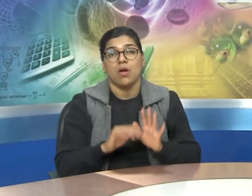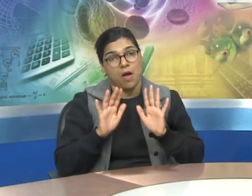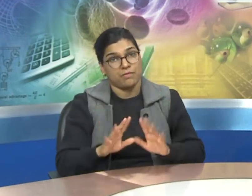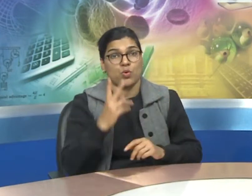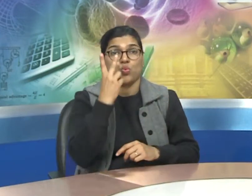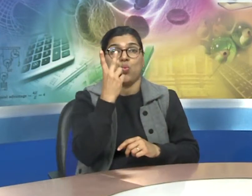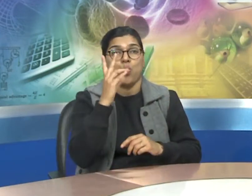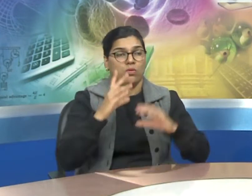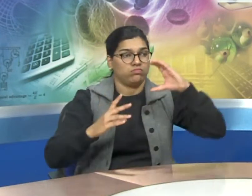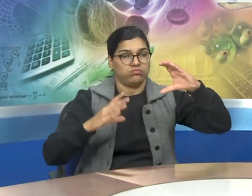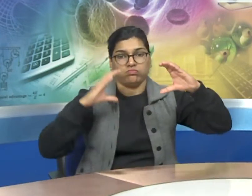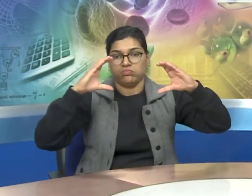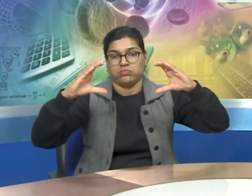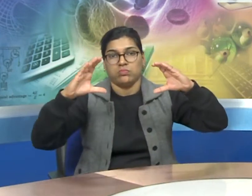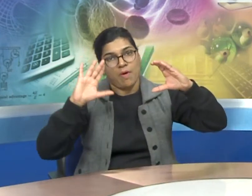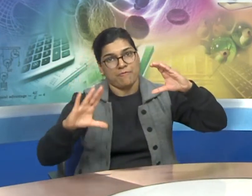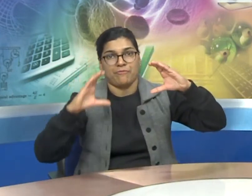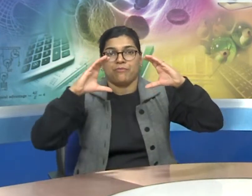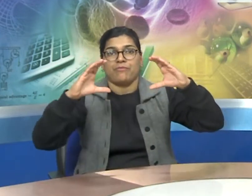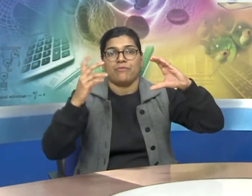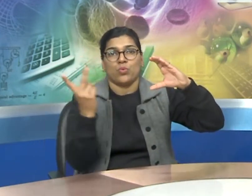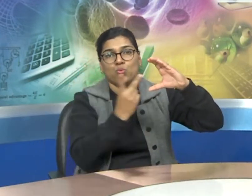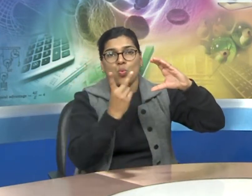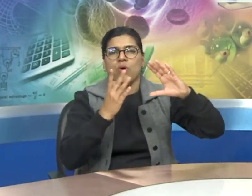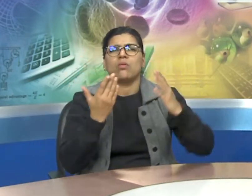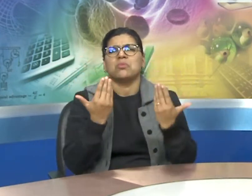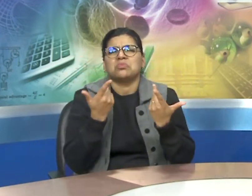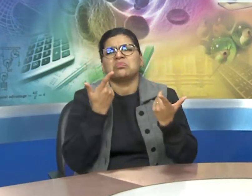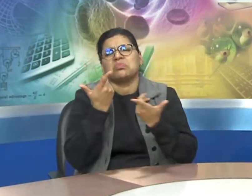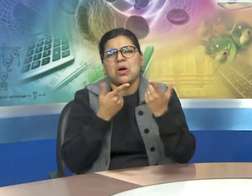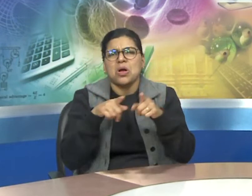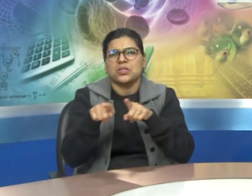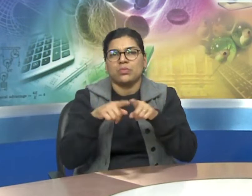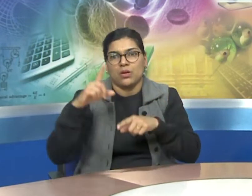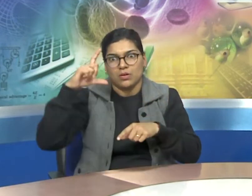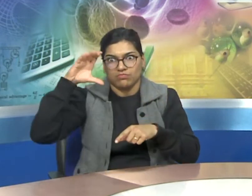is another of footer. In the fourth slide layout,